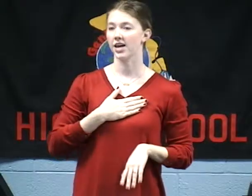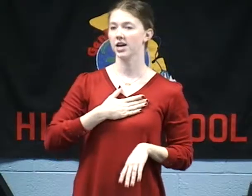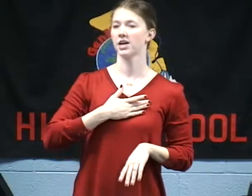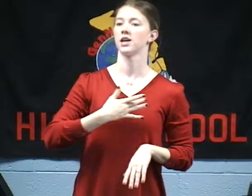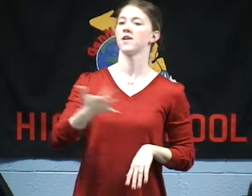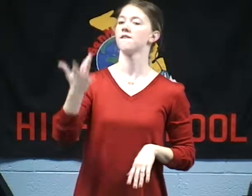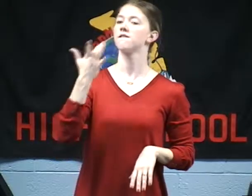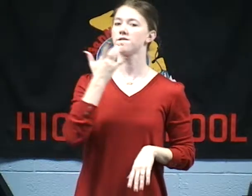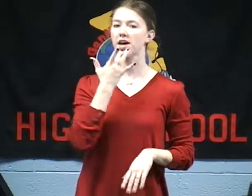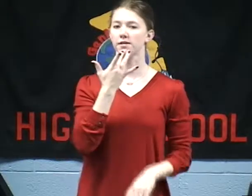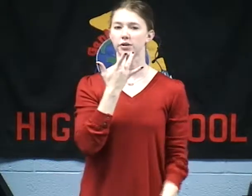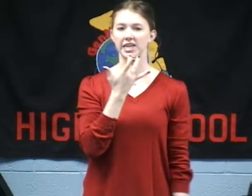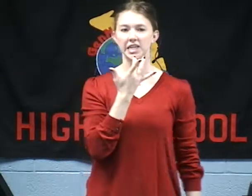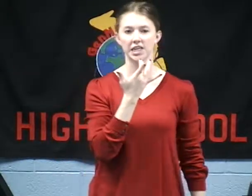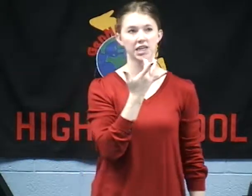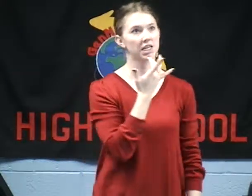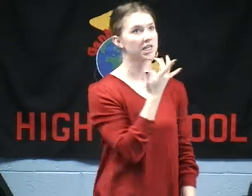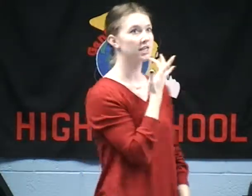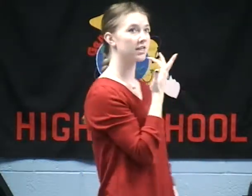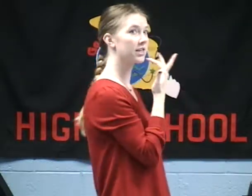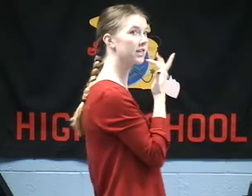My favorite